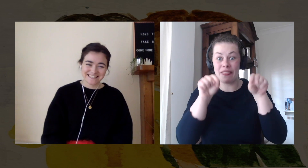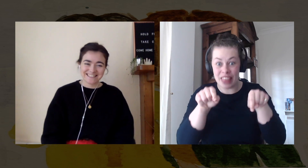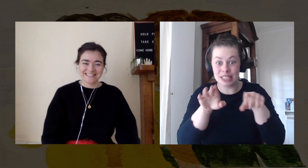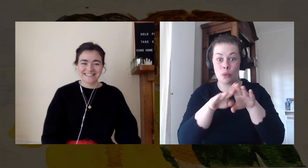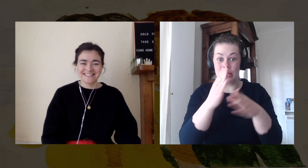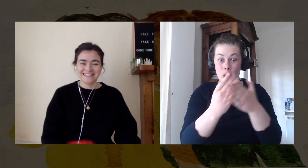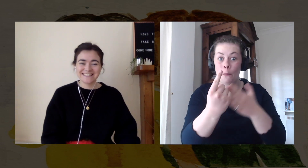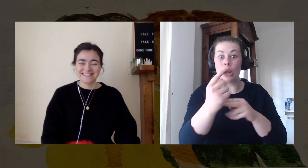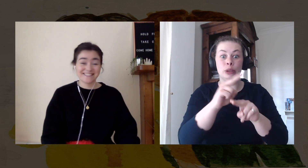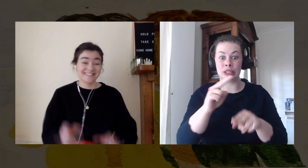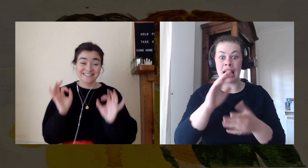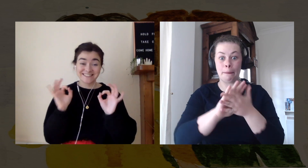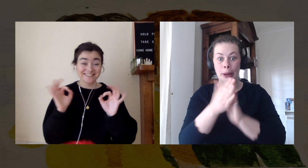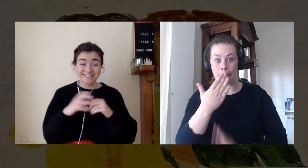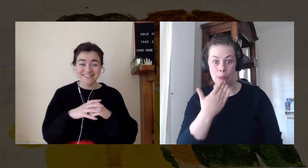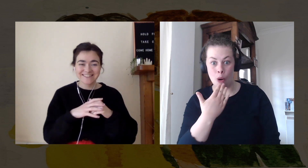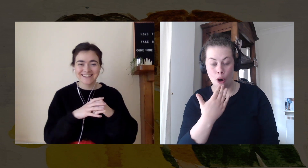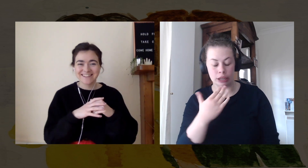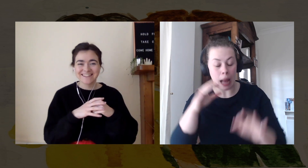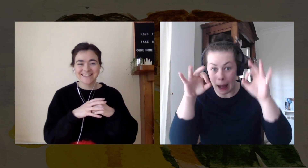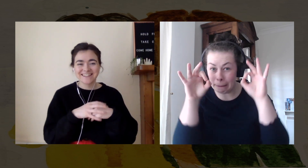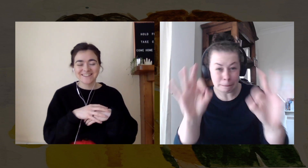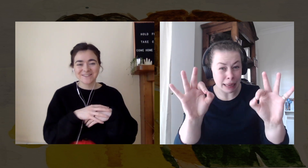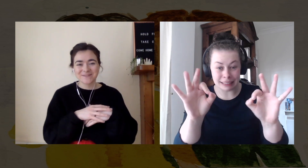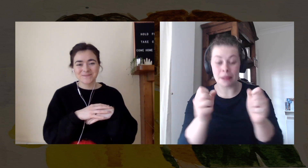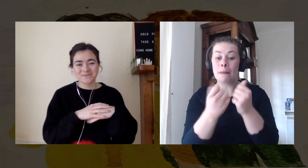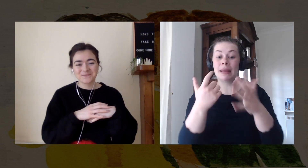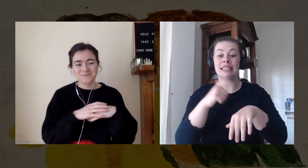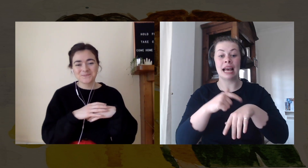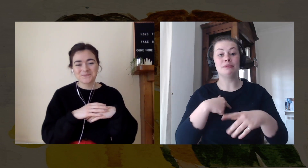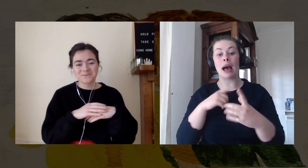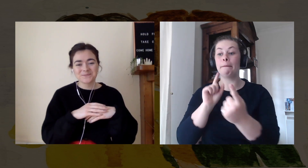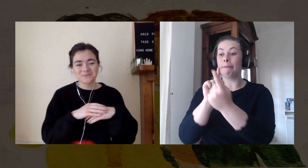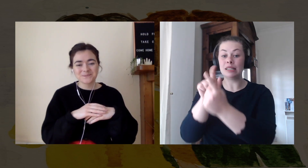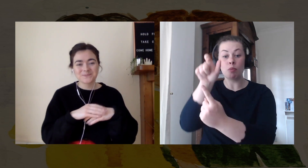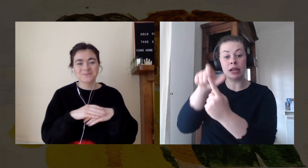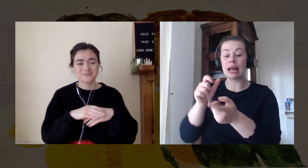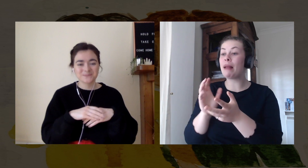like running, like slowly shuffling back from me.